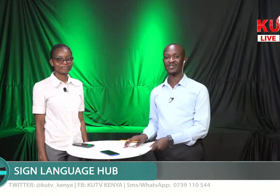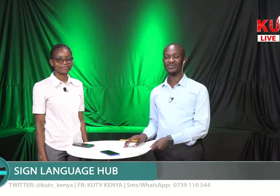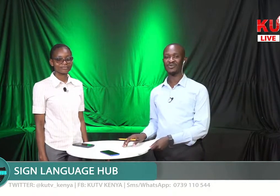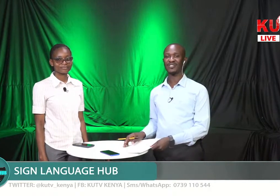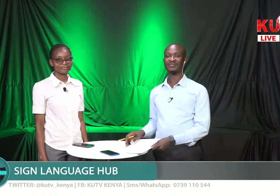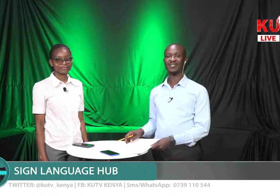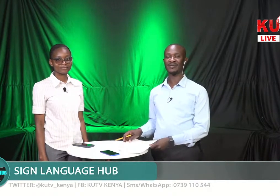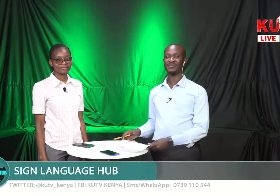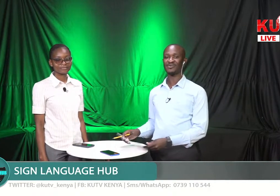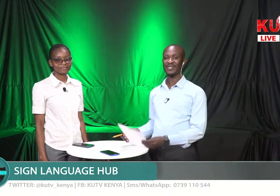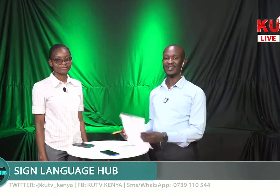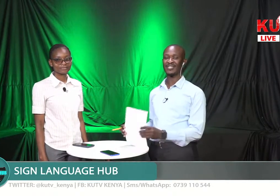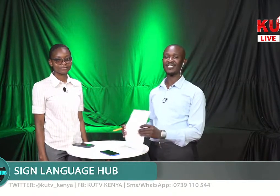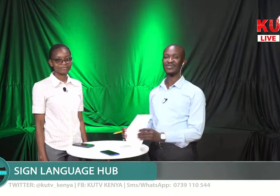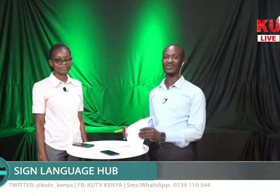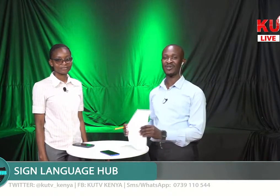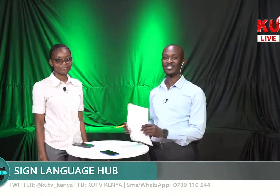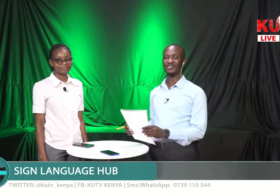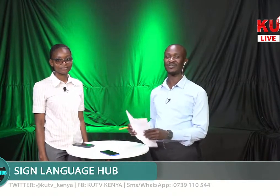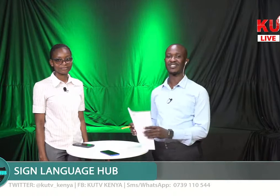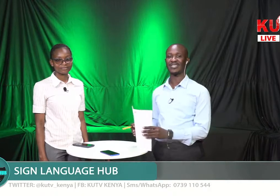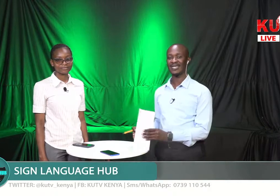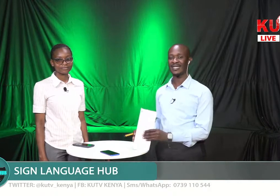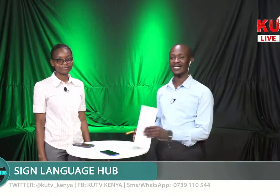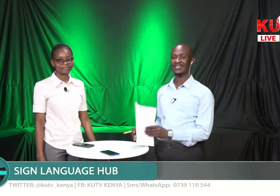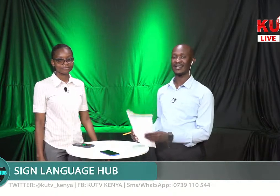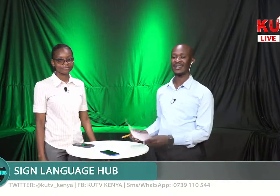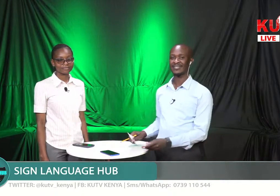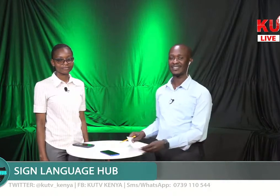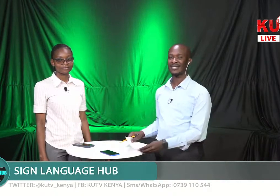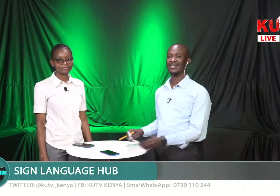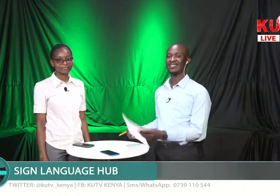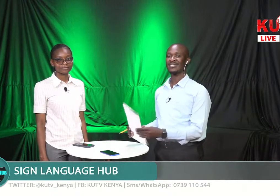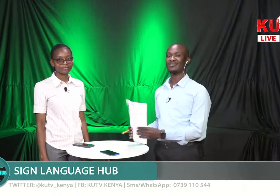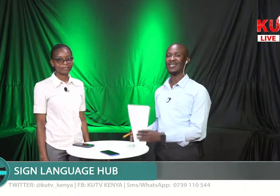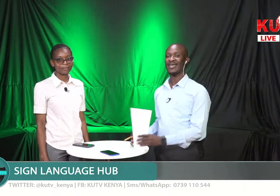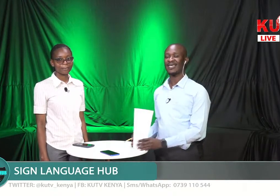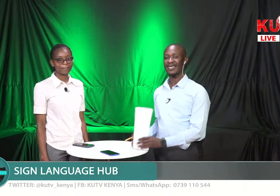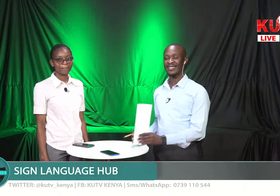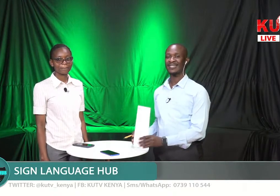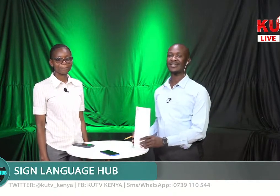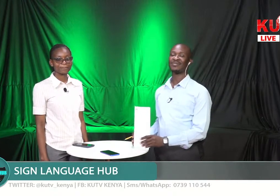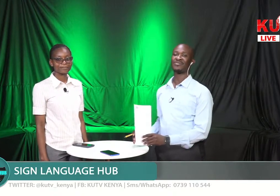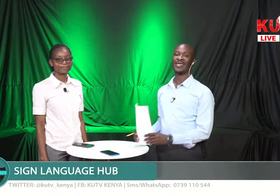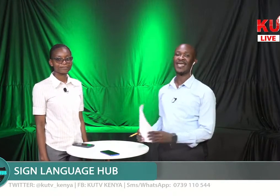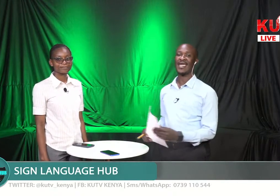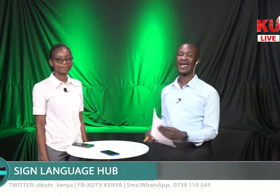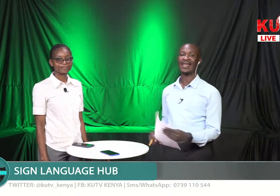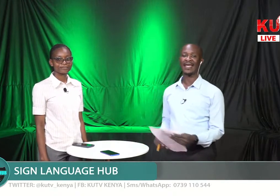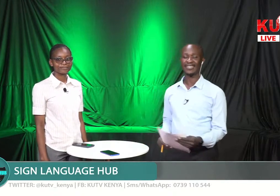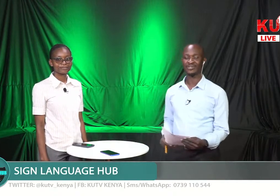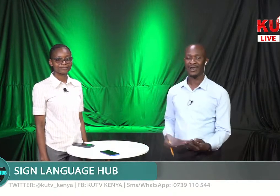I'm joined with Miriam Muya. I think you know she was here last class. Today again we are lucky to have